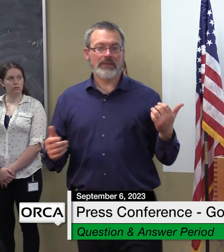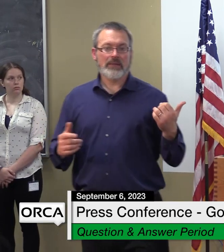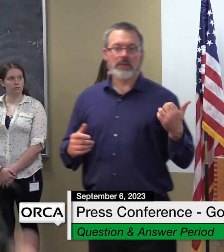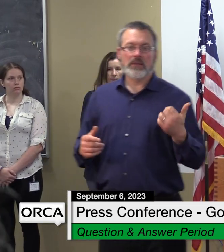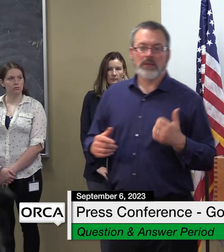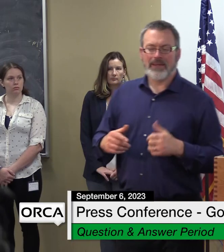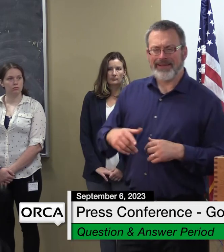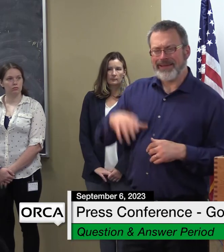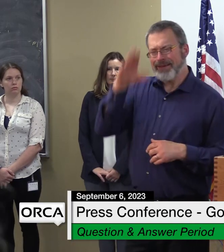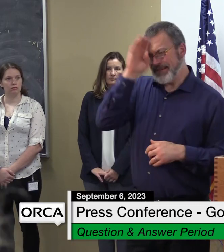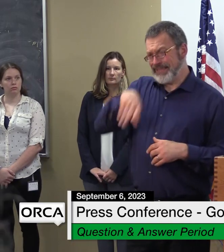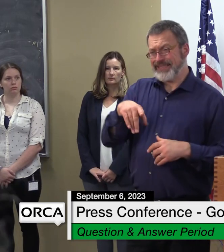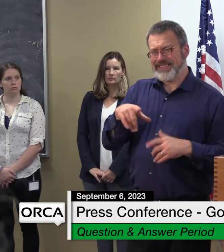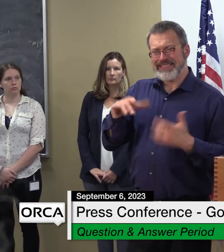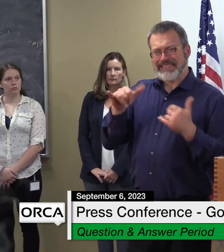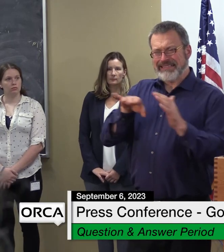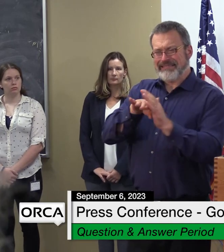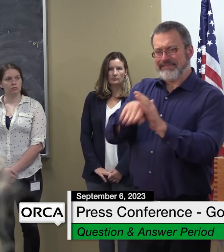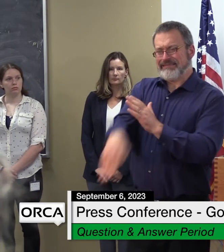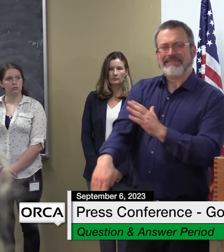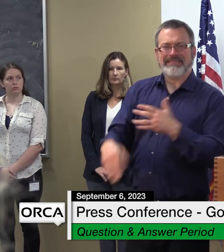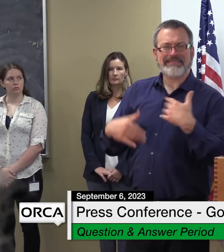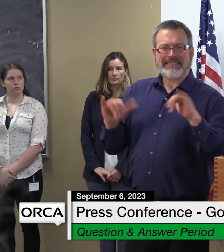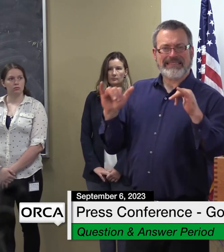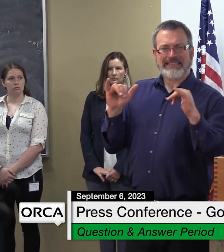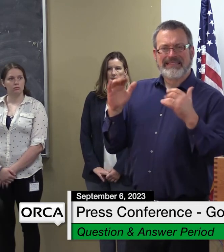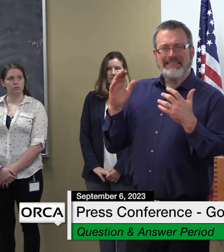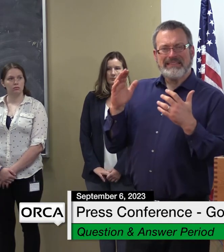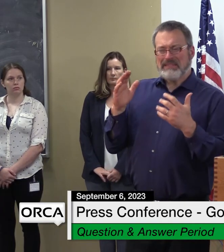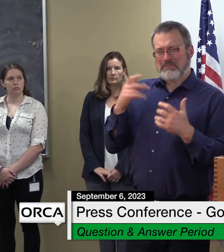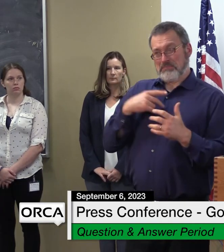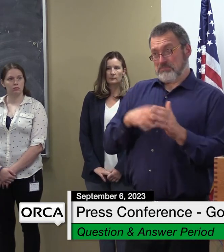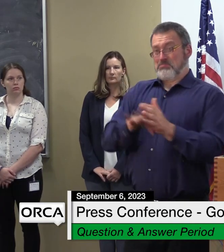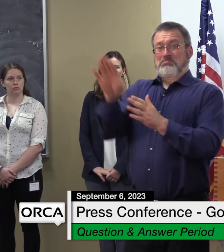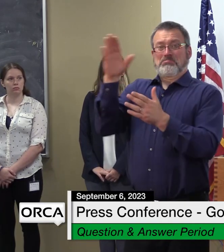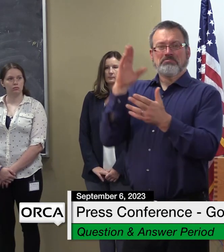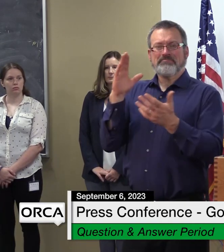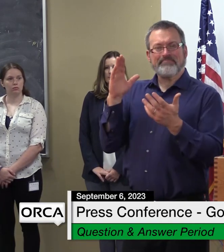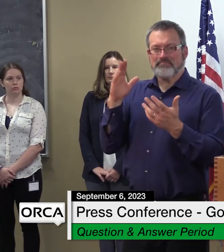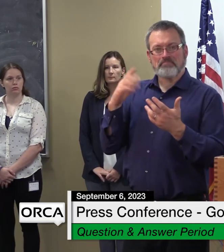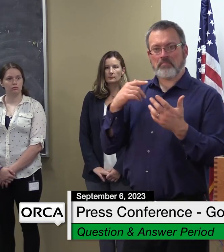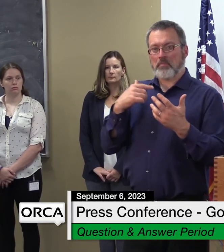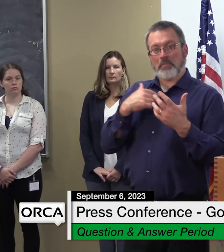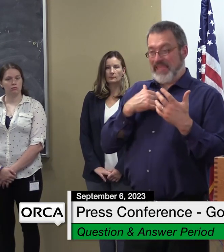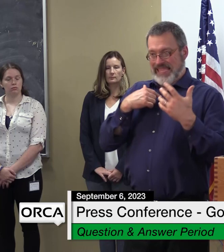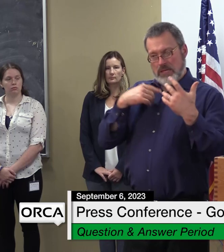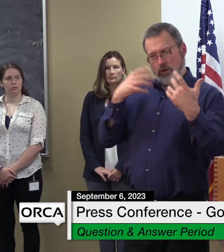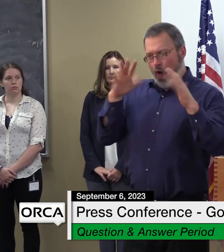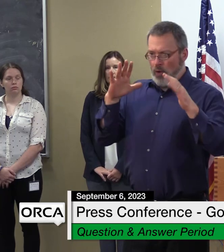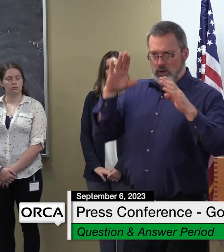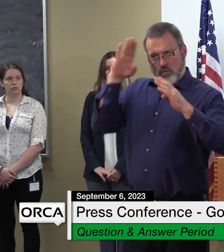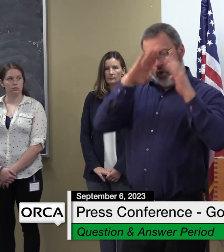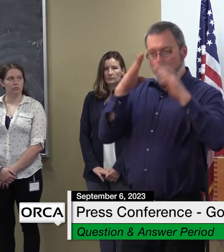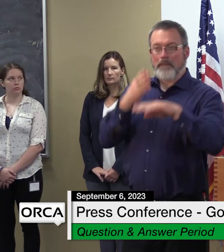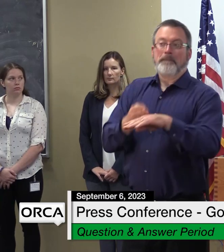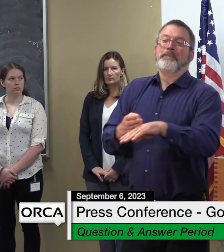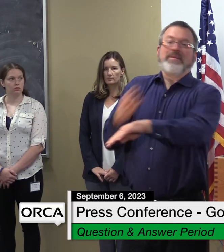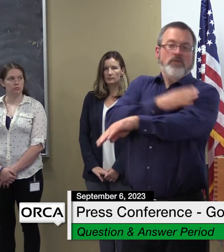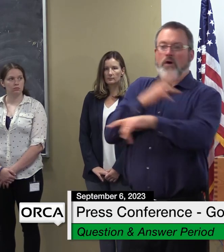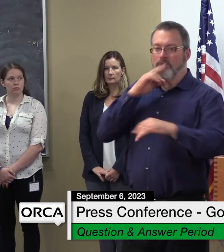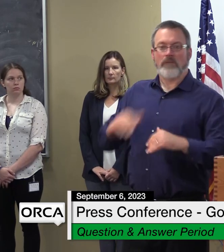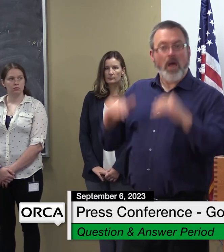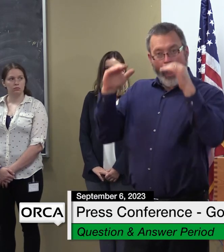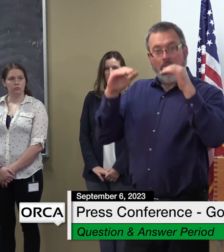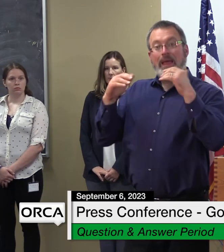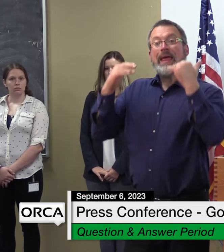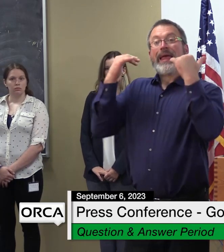was concerned about this before the flood. I'm more concerned now that the revenue columns,